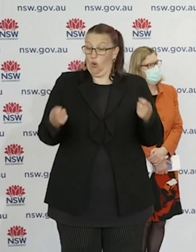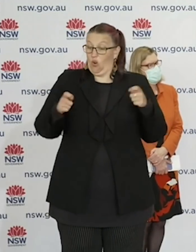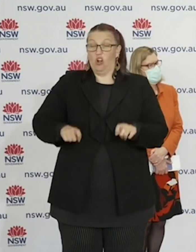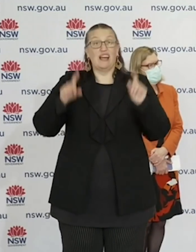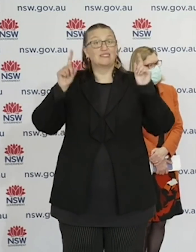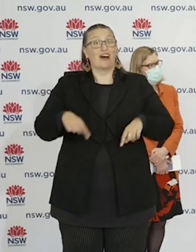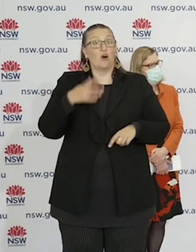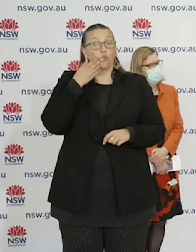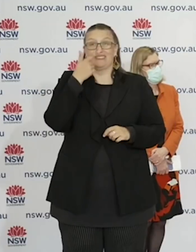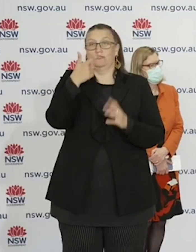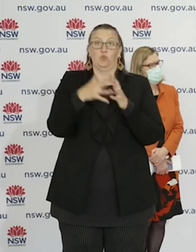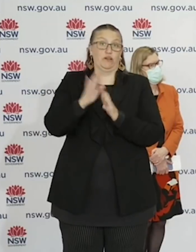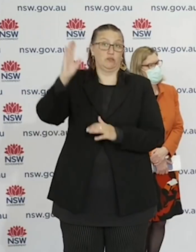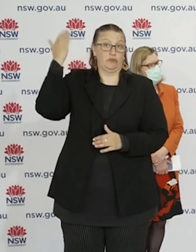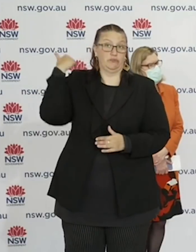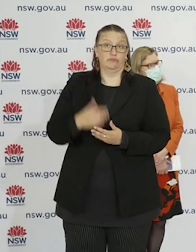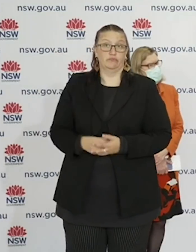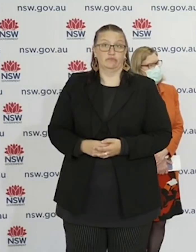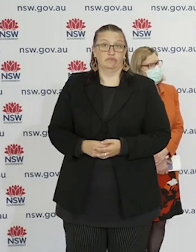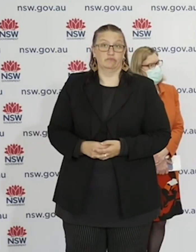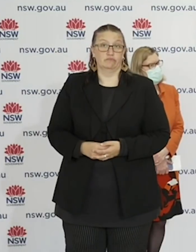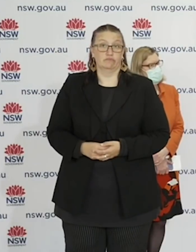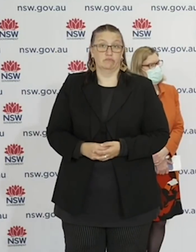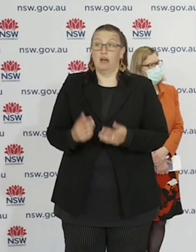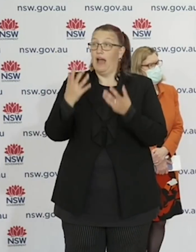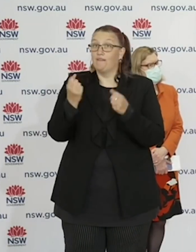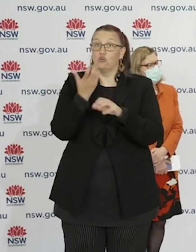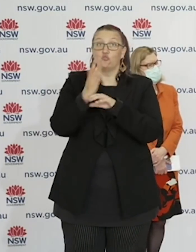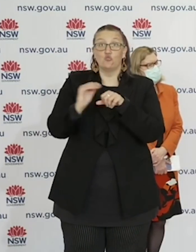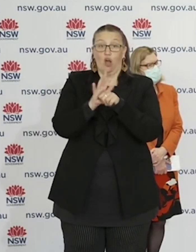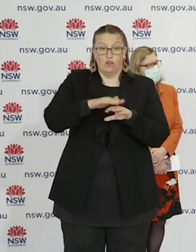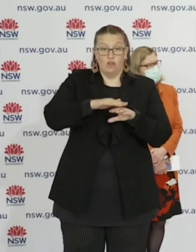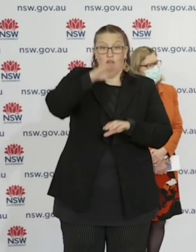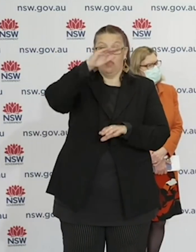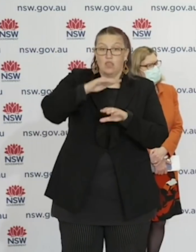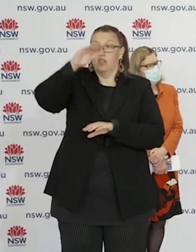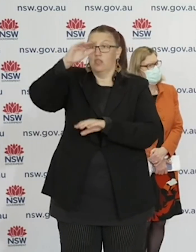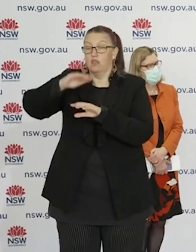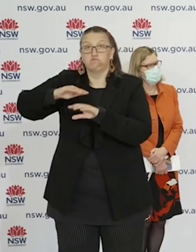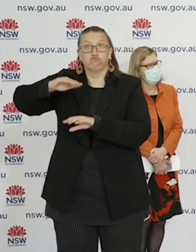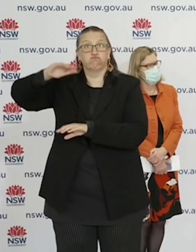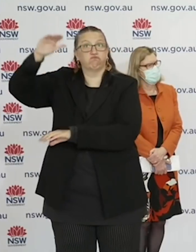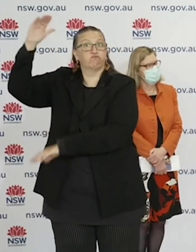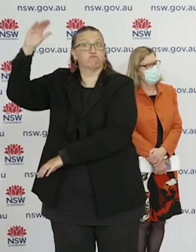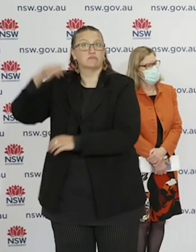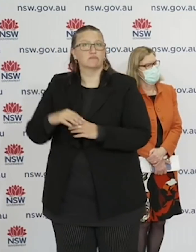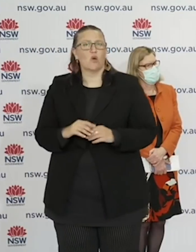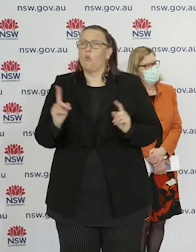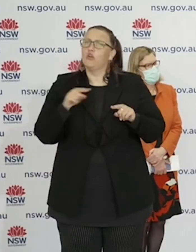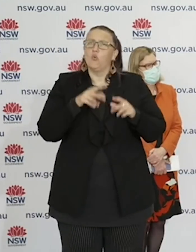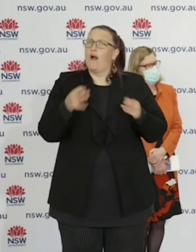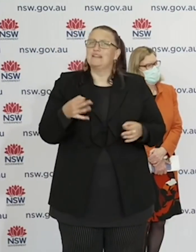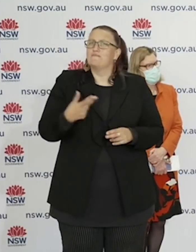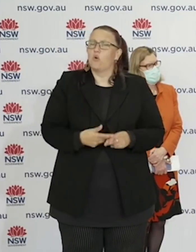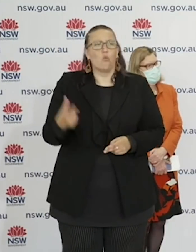are bouncing around. But what is it going to take? What are you waiting for to pull the trigger and further impose more restrictions,